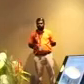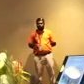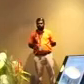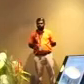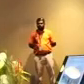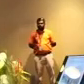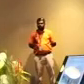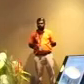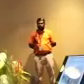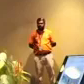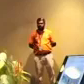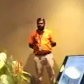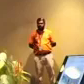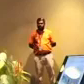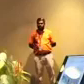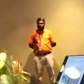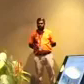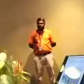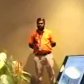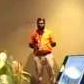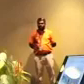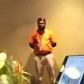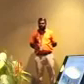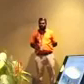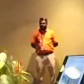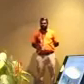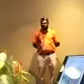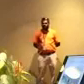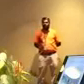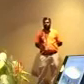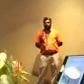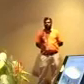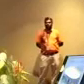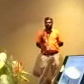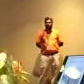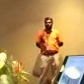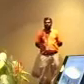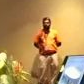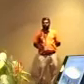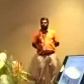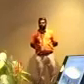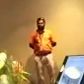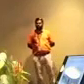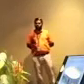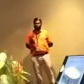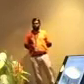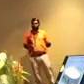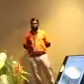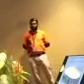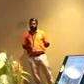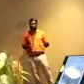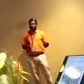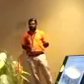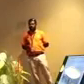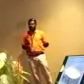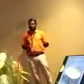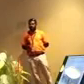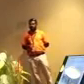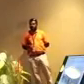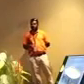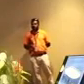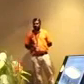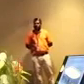that money is supplementing the bigger portion of the tax that is developing our country. So if you want